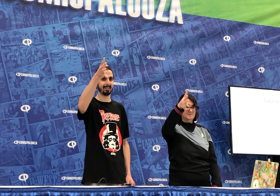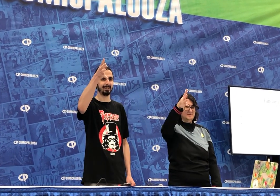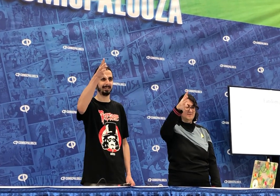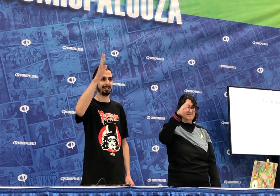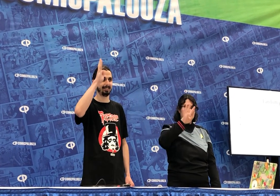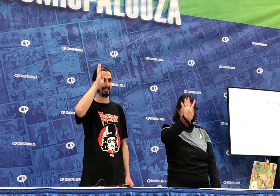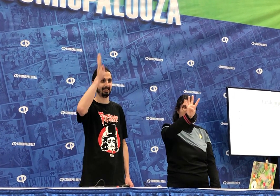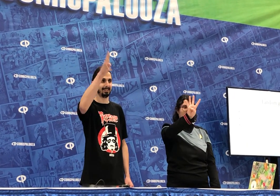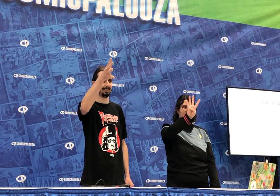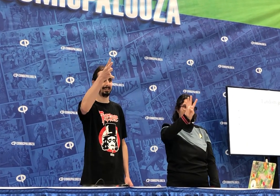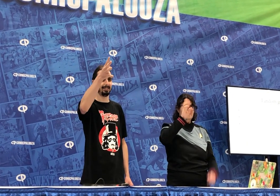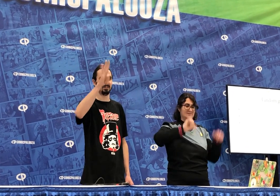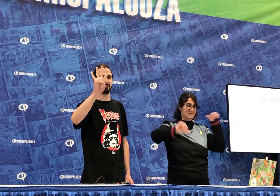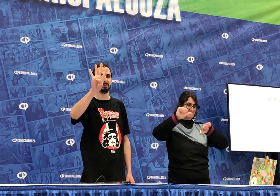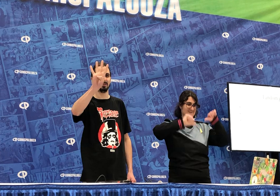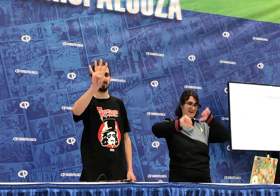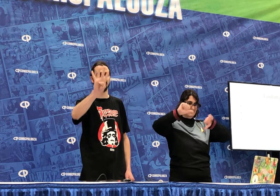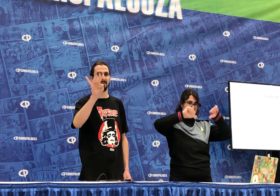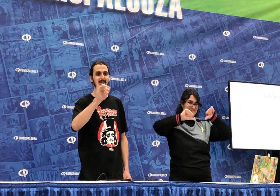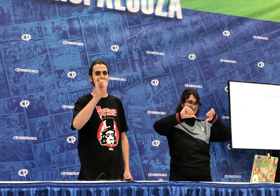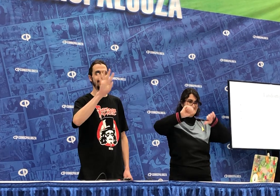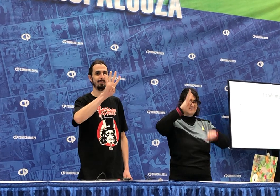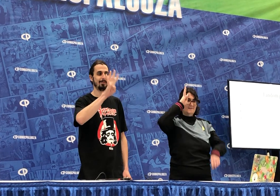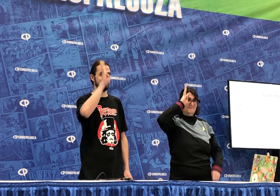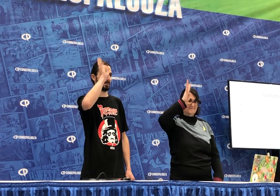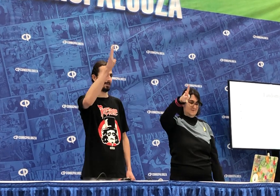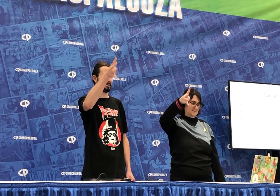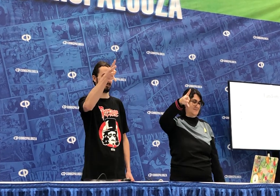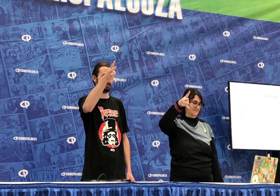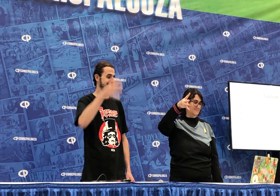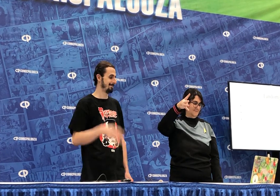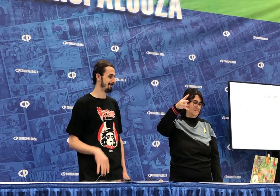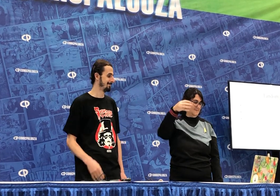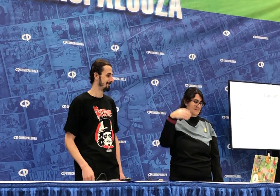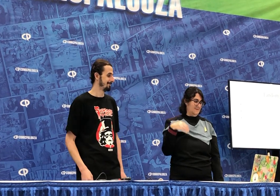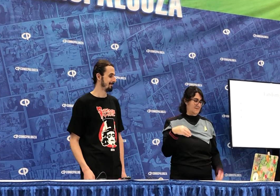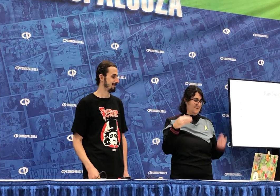Science fiction or sci-fi. Science fiction.